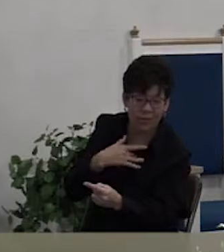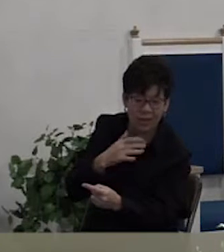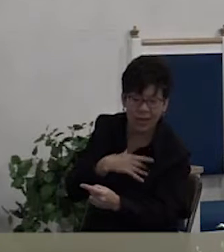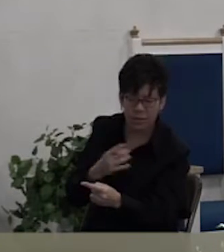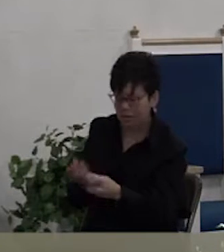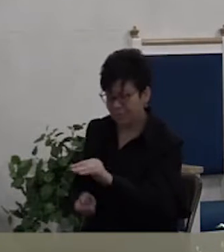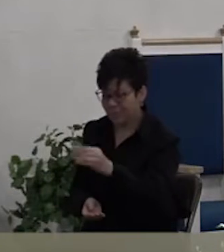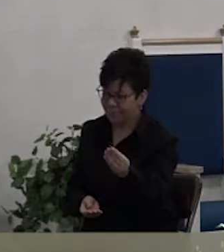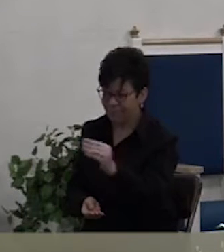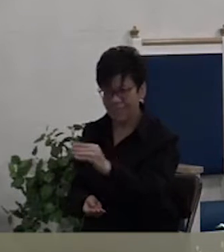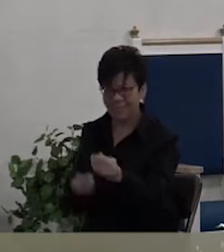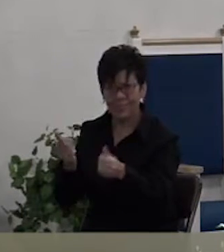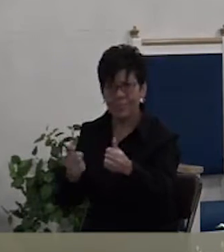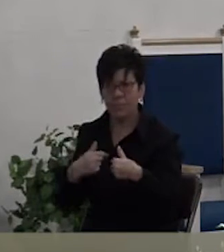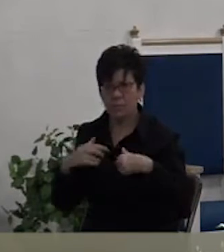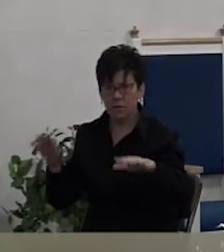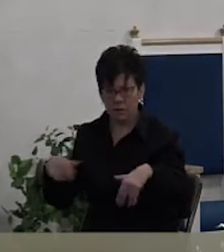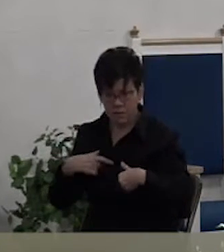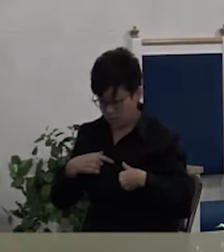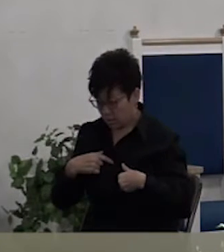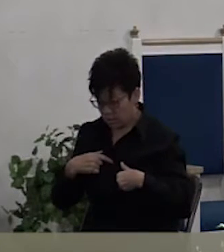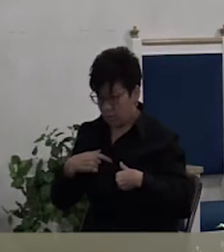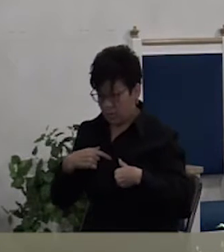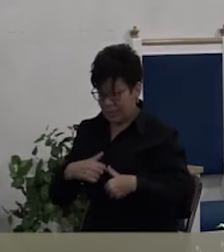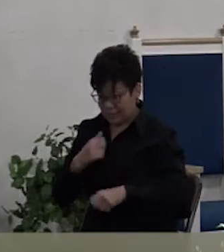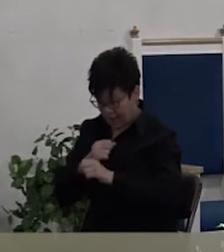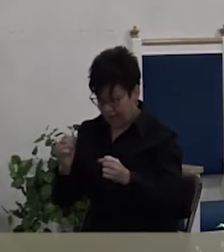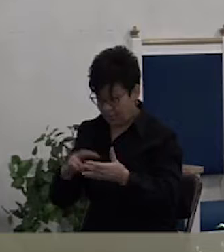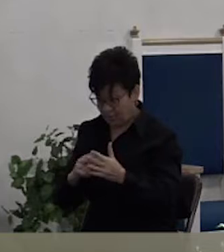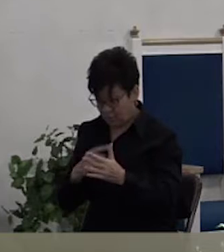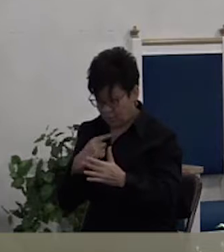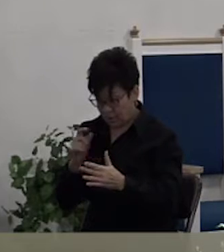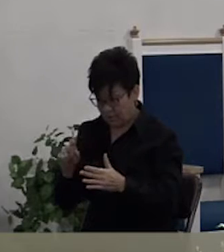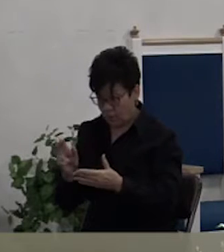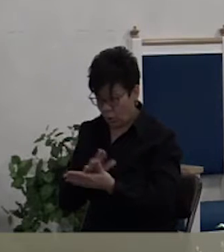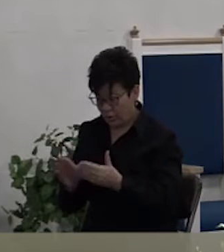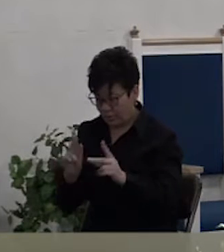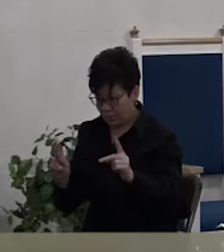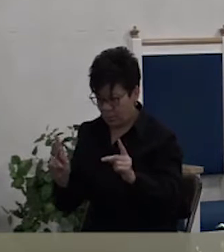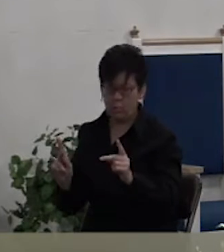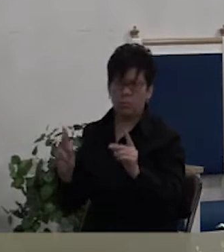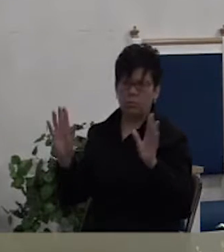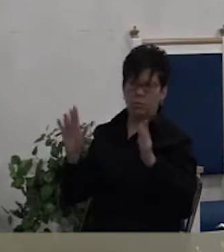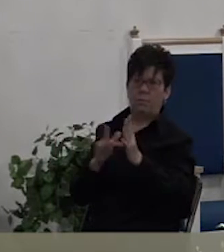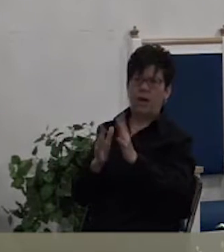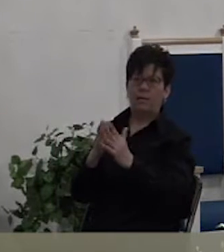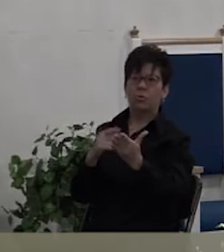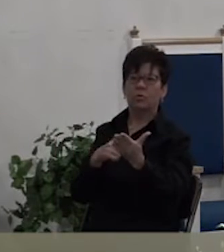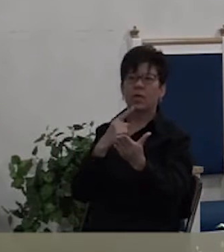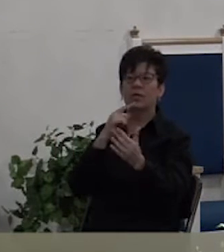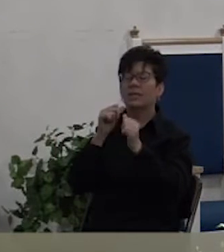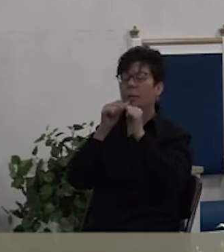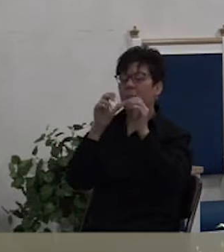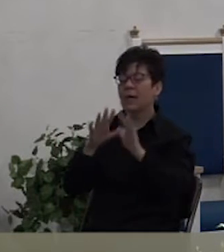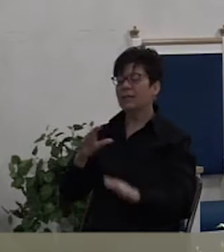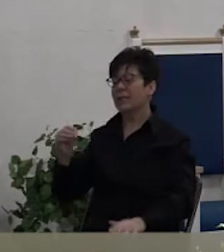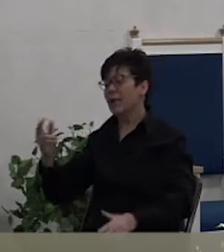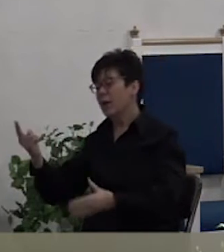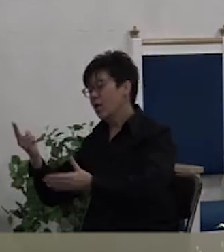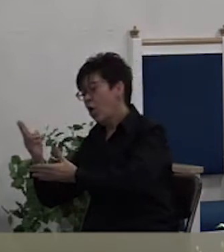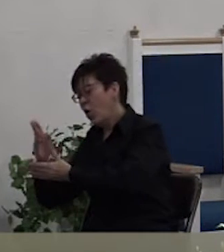like it. If we're going to be saved, we got to be holy people. The Bible says, blessed and